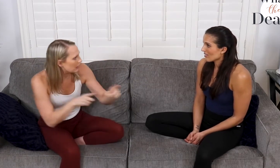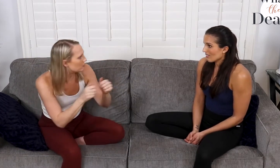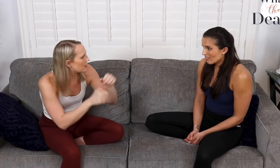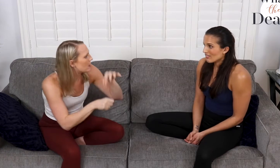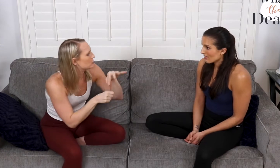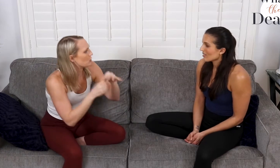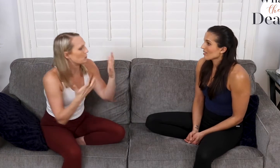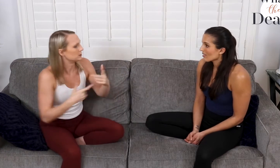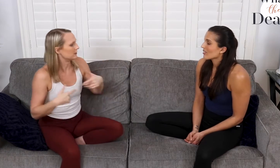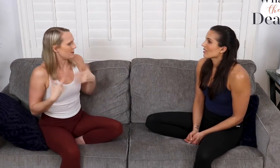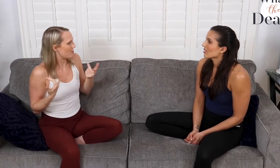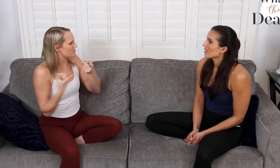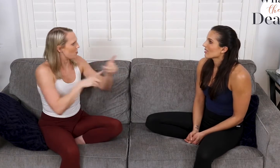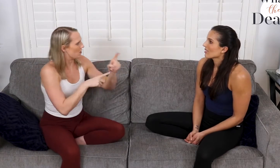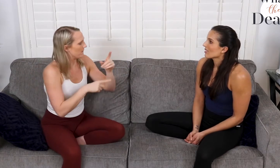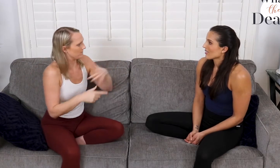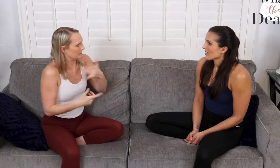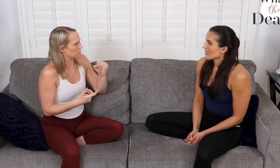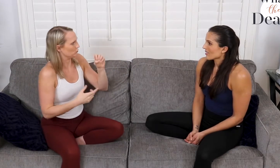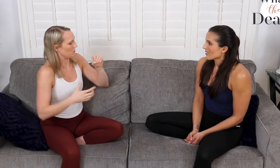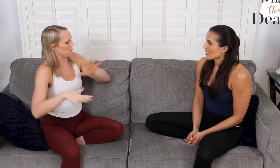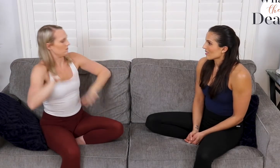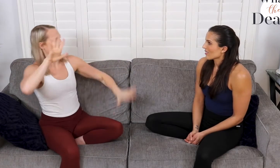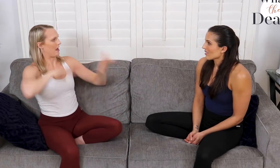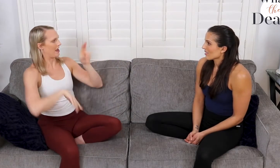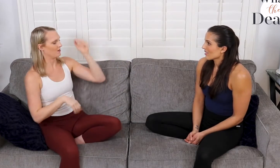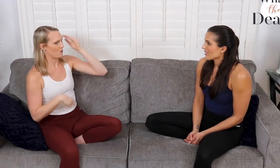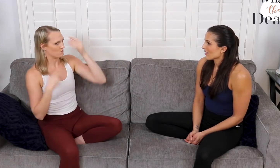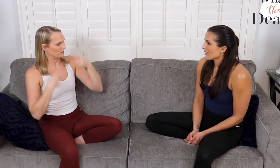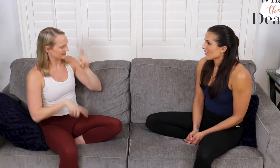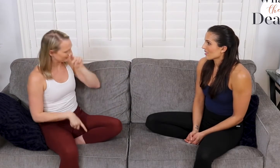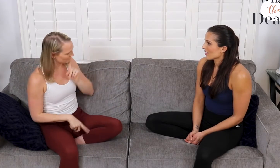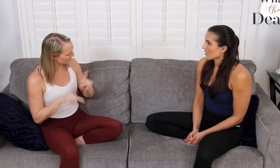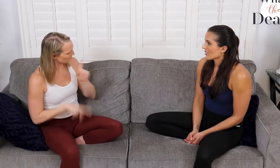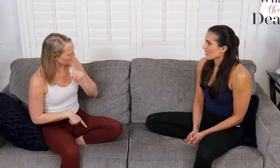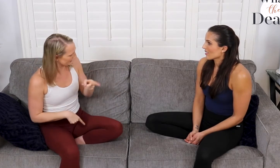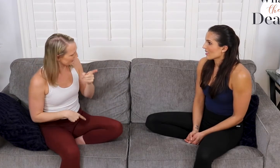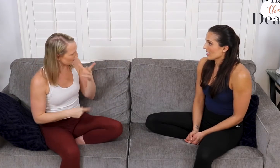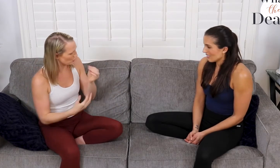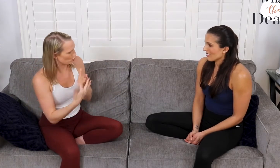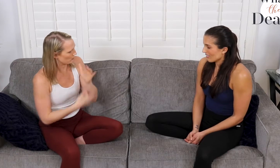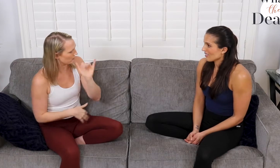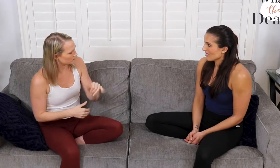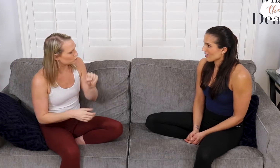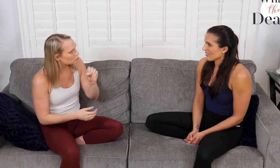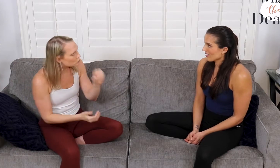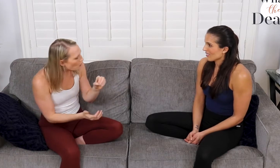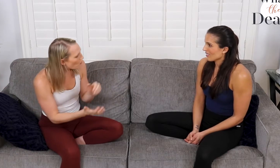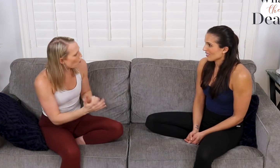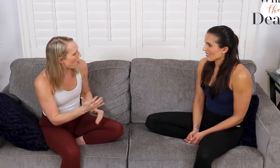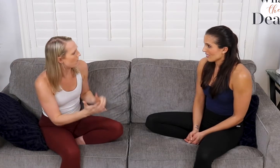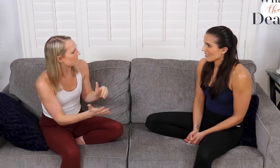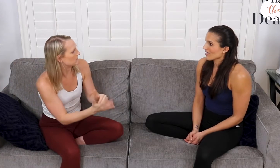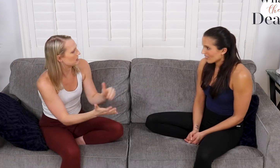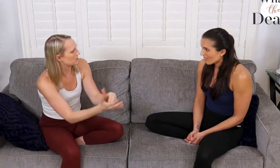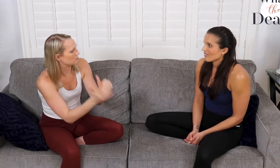it's amazing how many people in 2020, people are so unaware of what's going on,